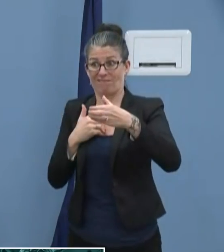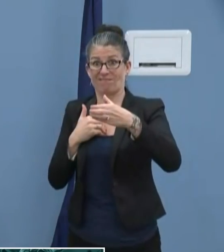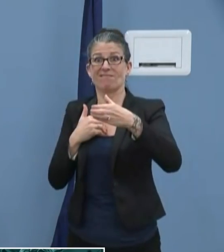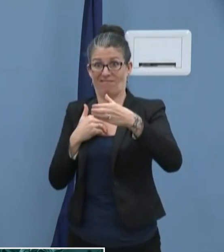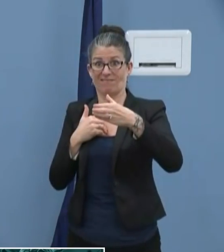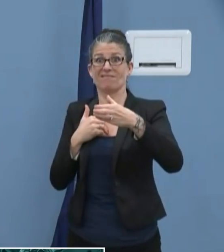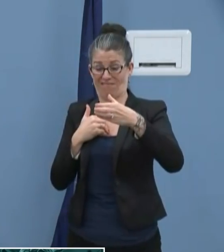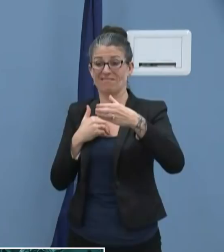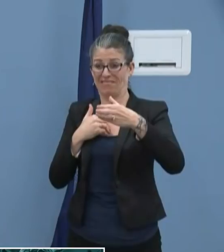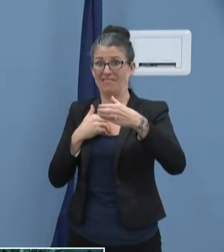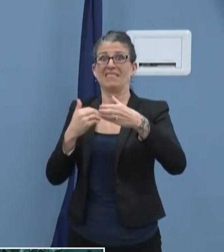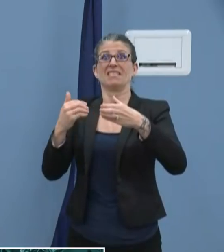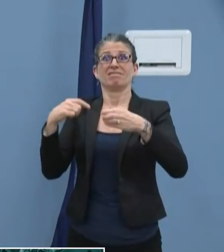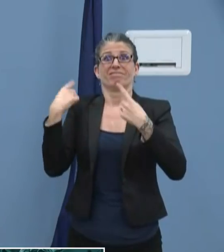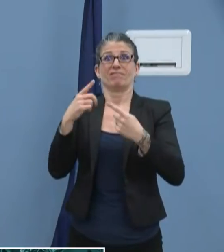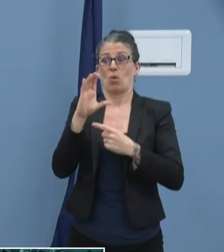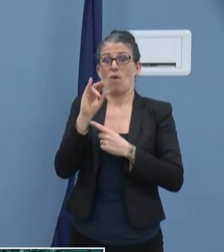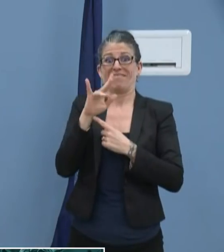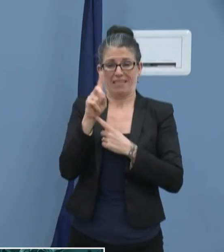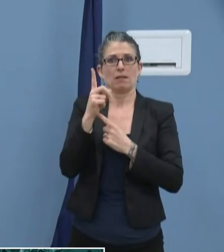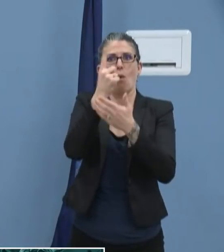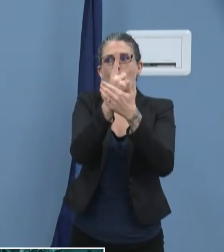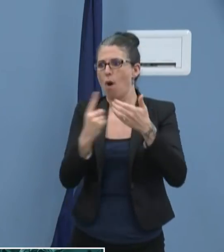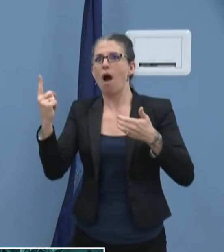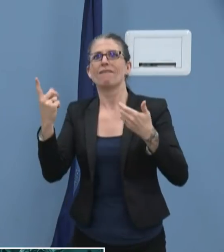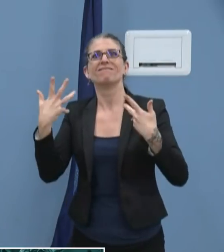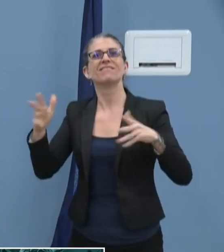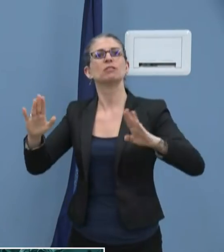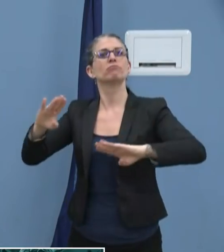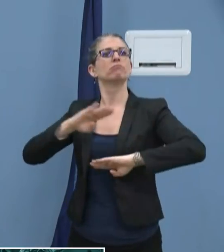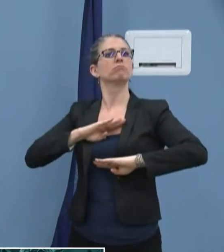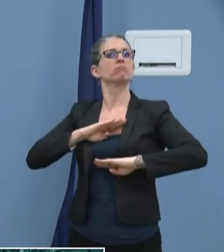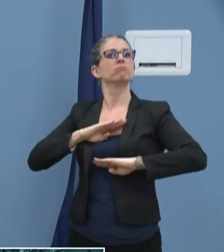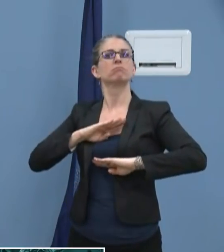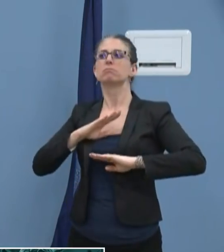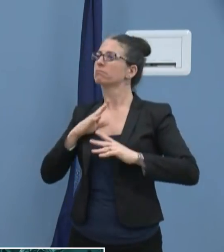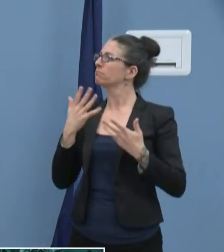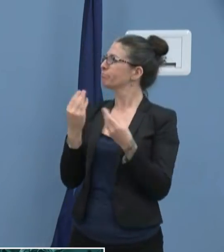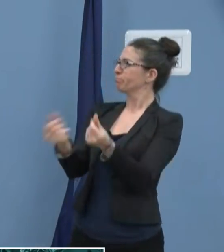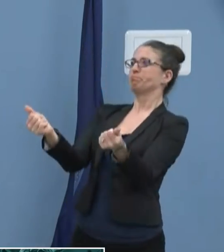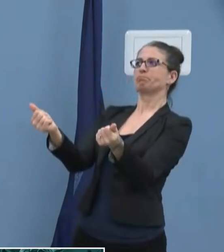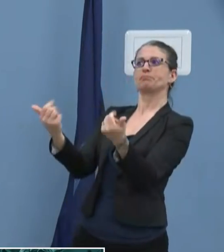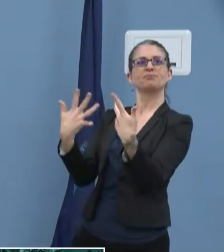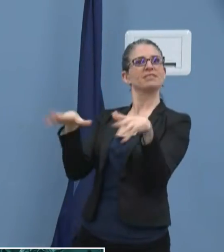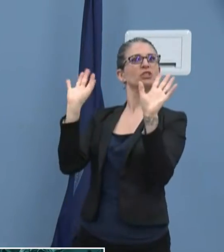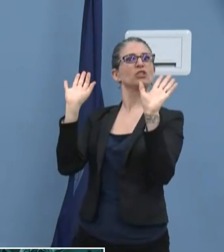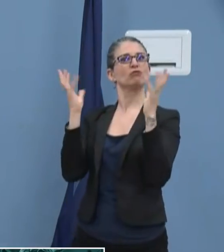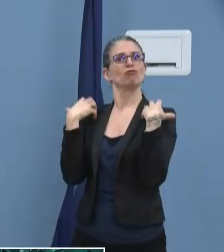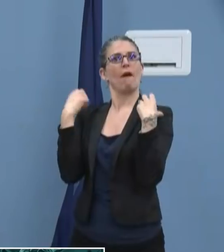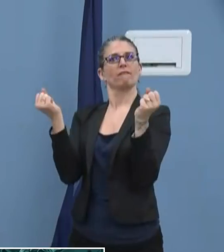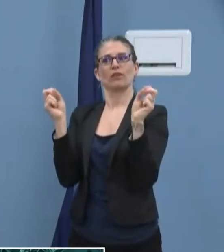Very quickly, I'd like to provide a county-by-county breakdown of where those cases are.